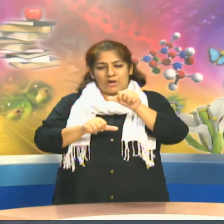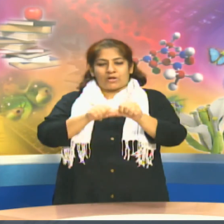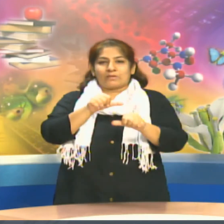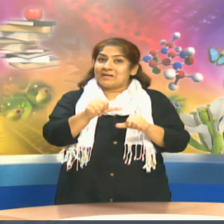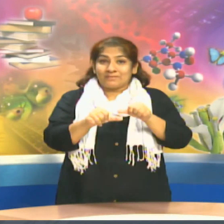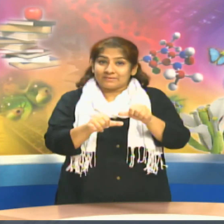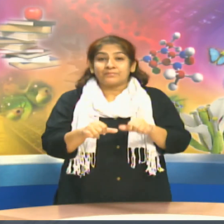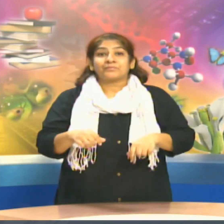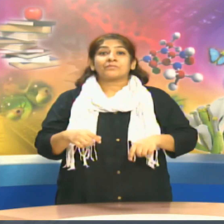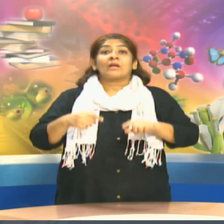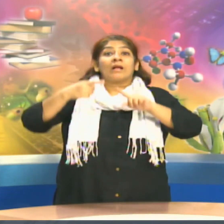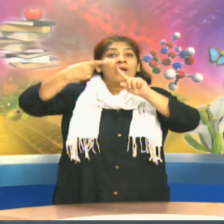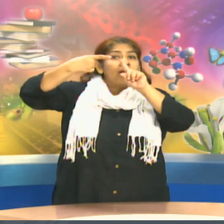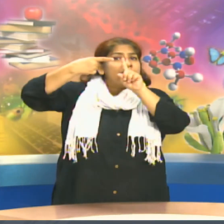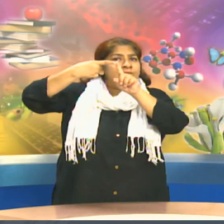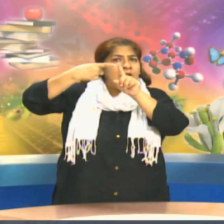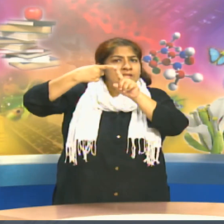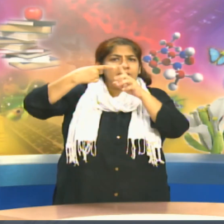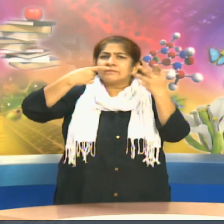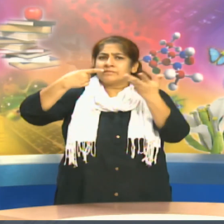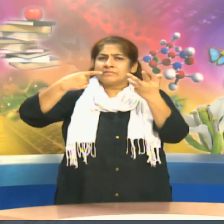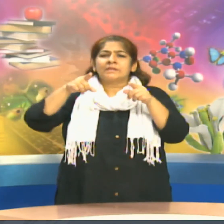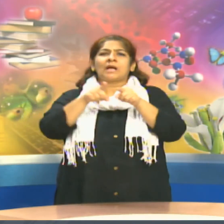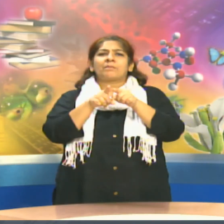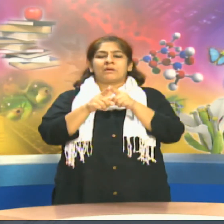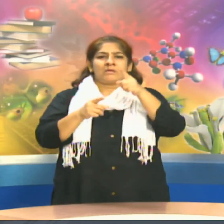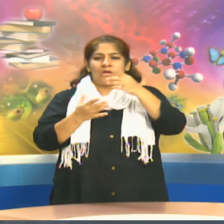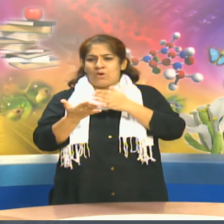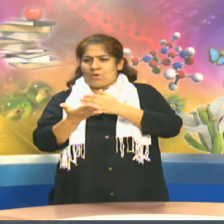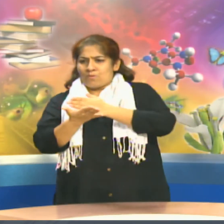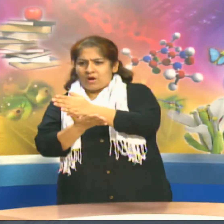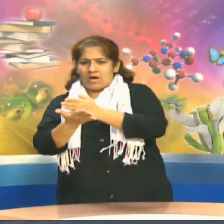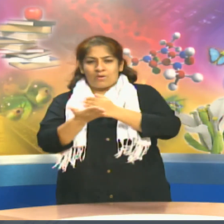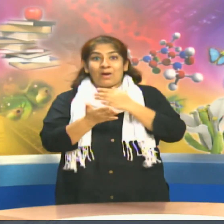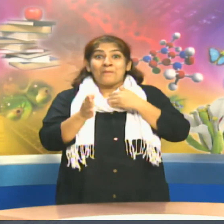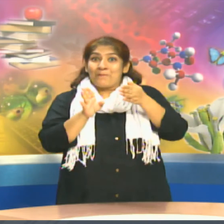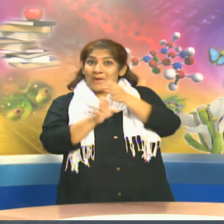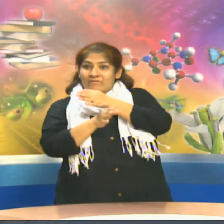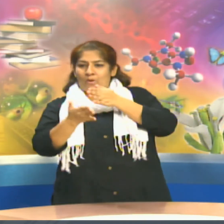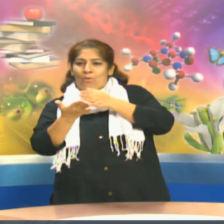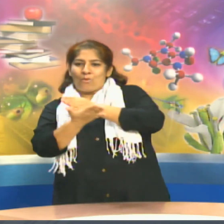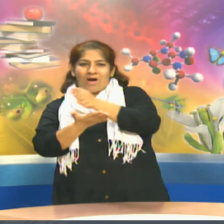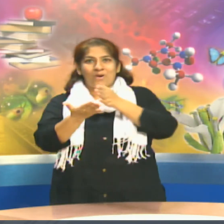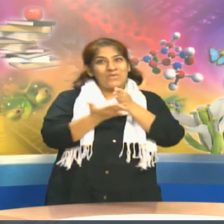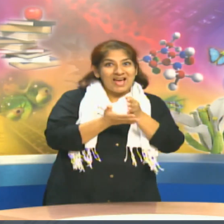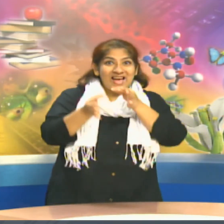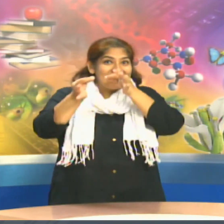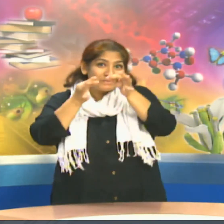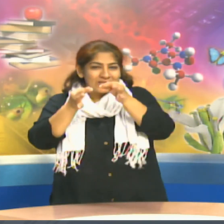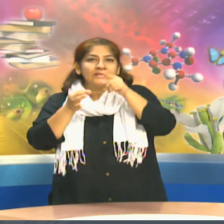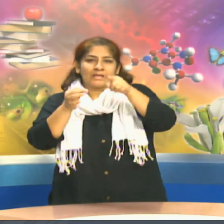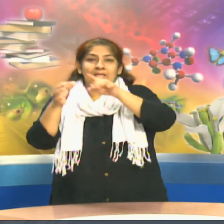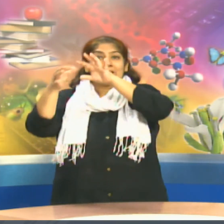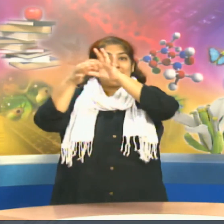in a sequence, in a order wise. So, after those 3, now the fourth one is,